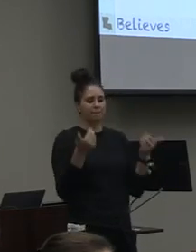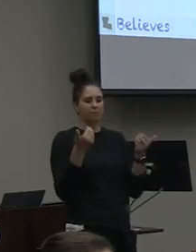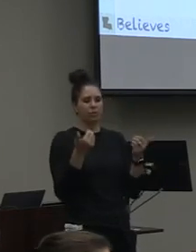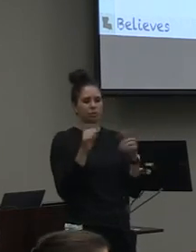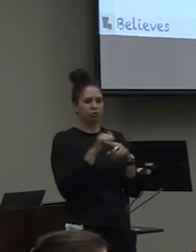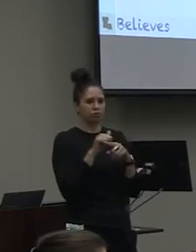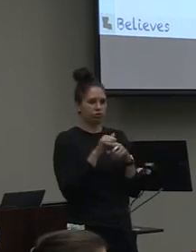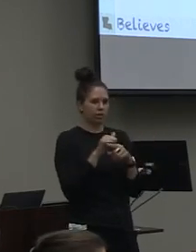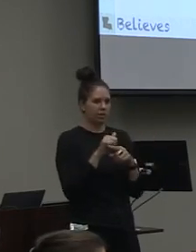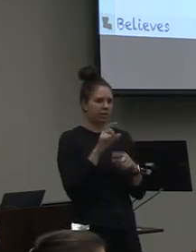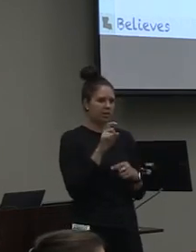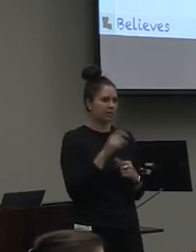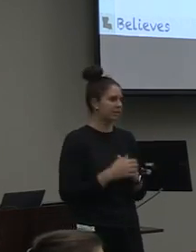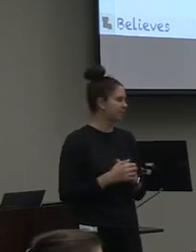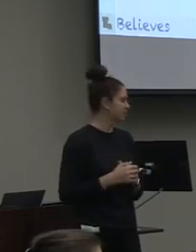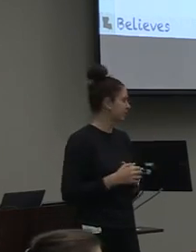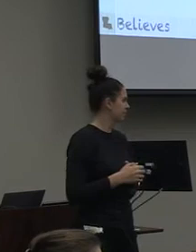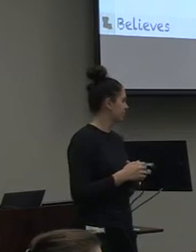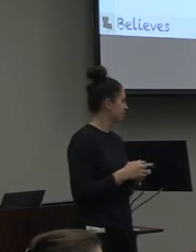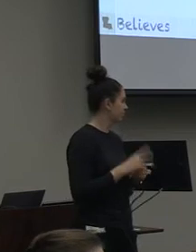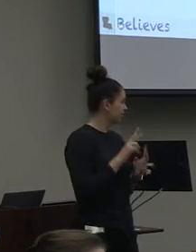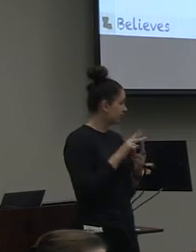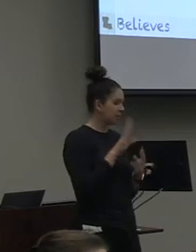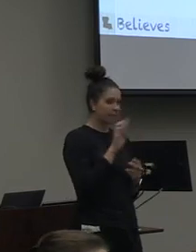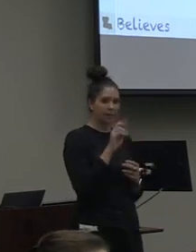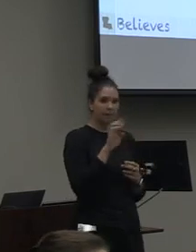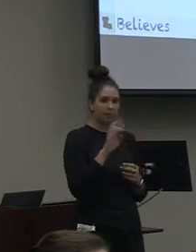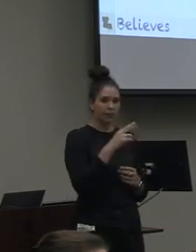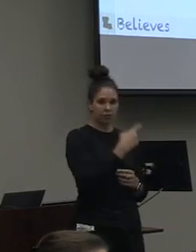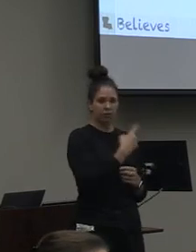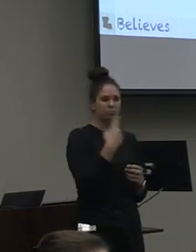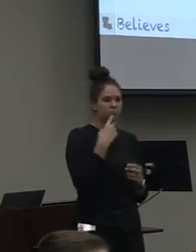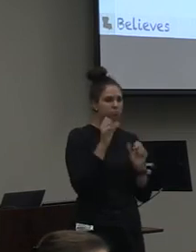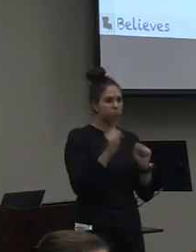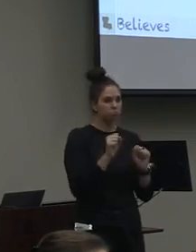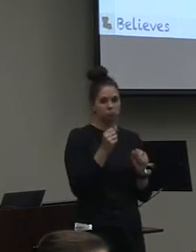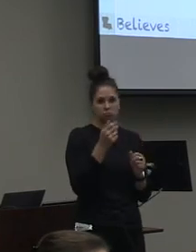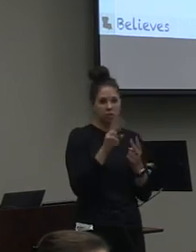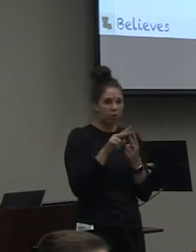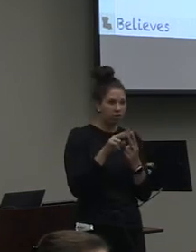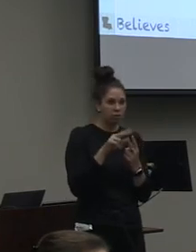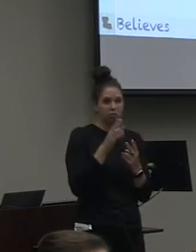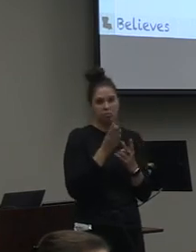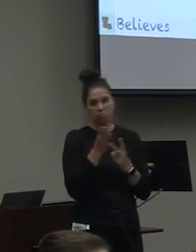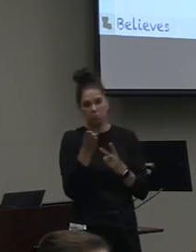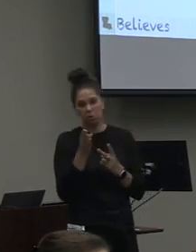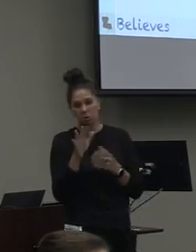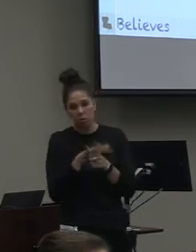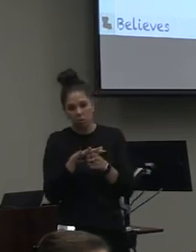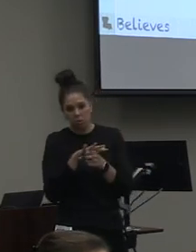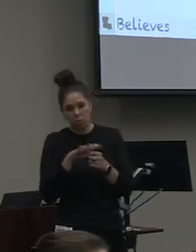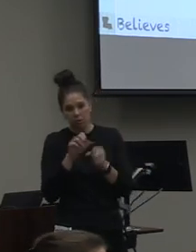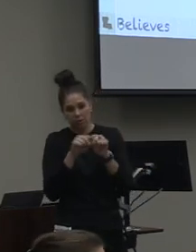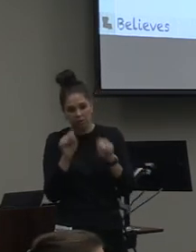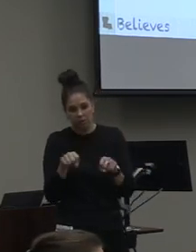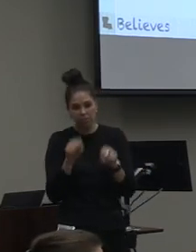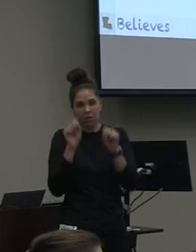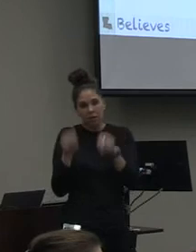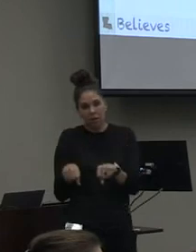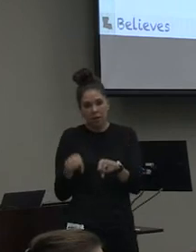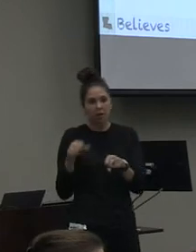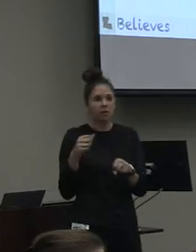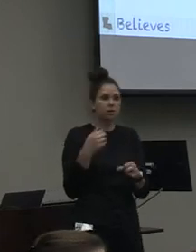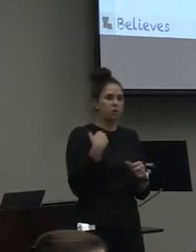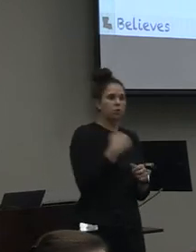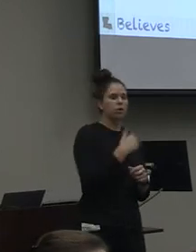providers? We could go either way. If they'd like to choose to go in with the local system, they could, but we'll create